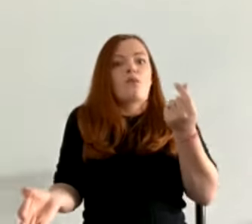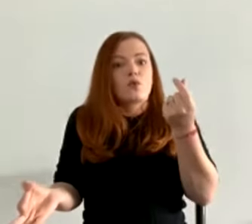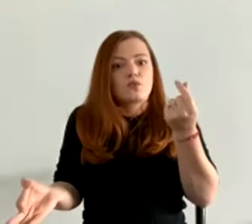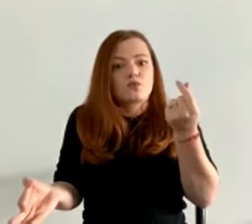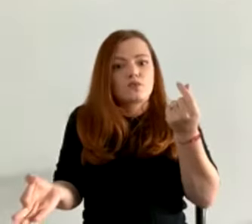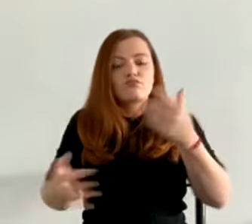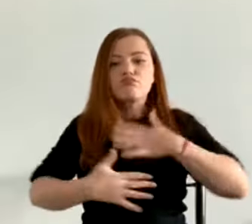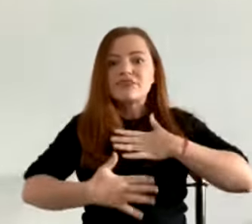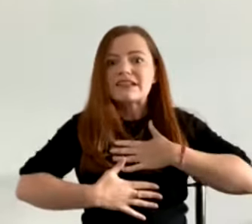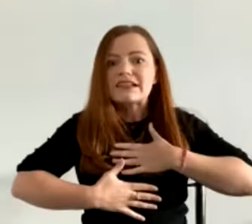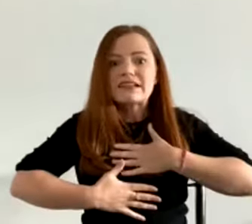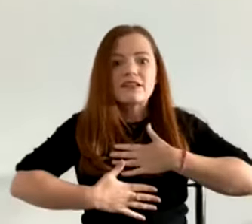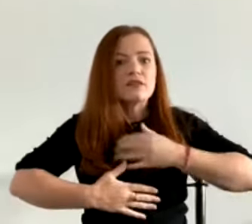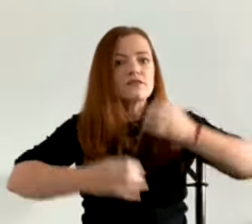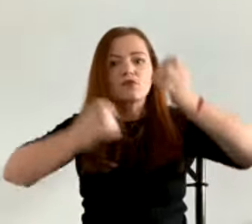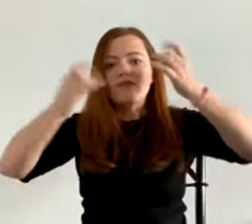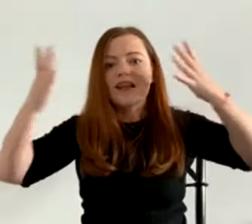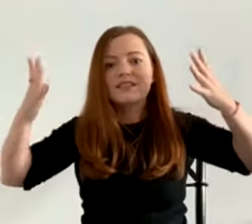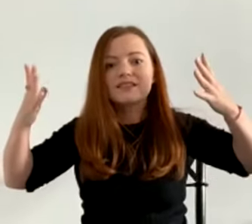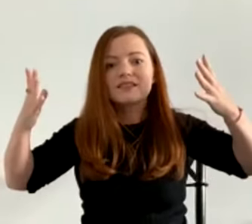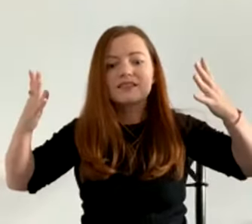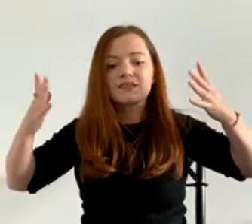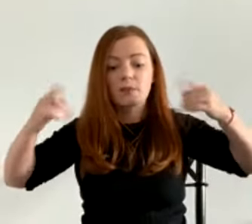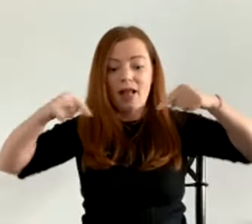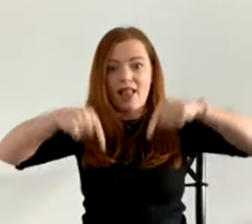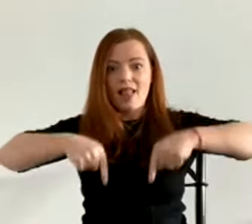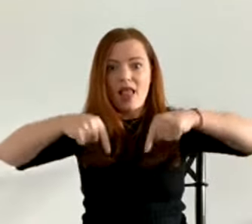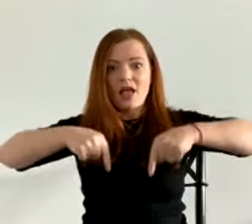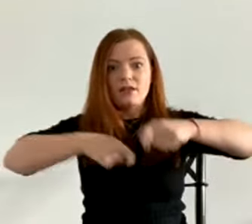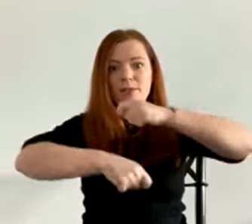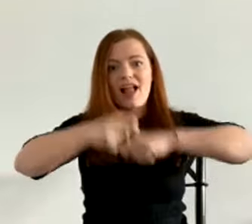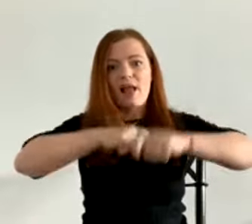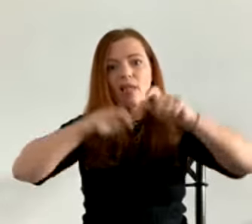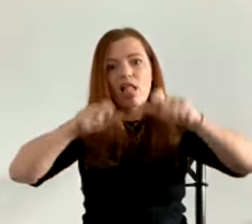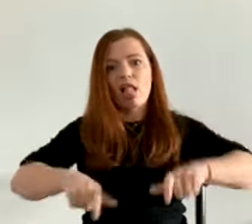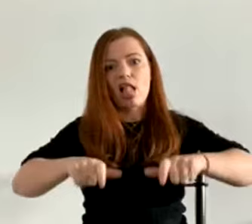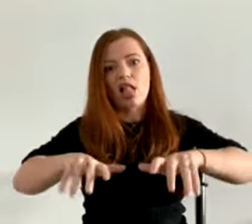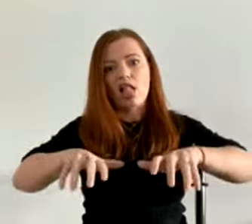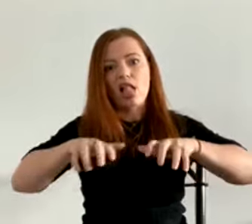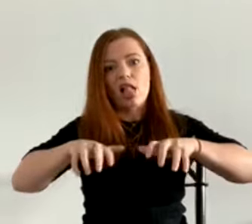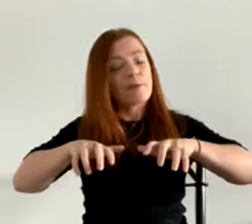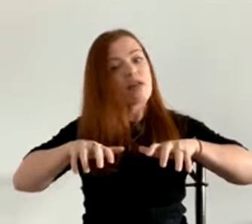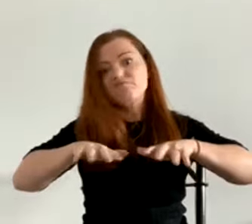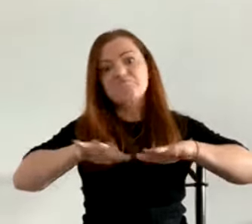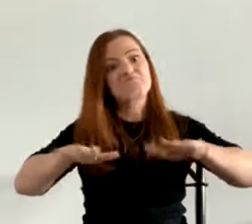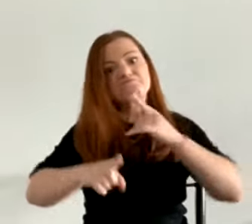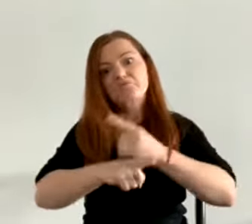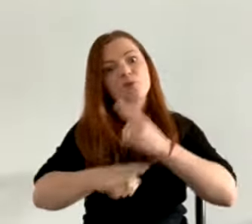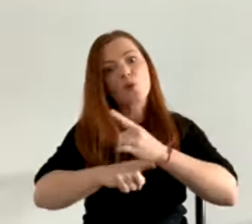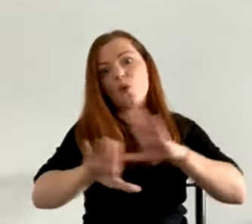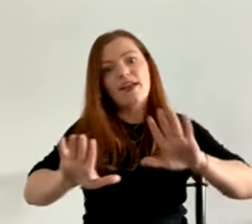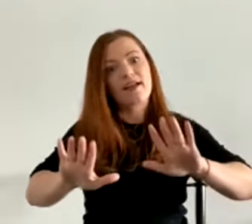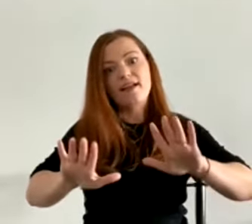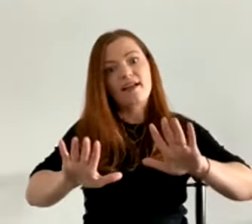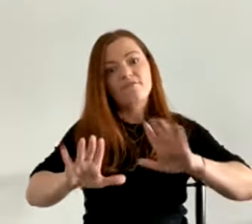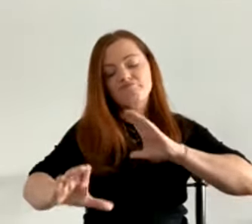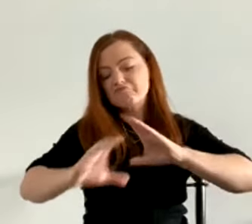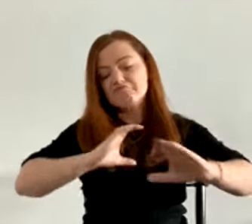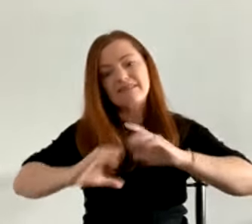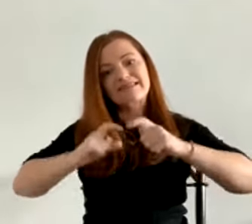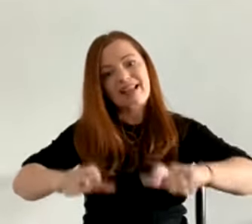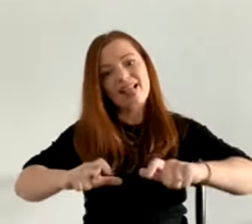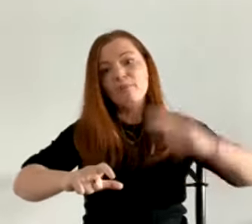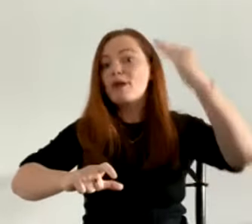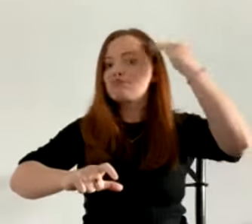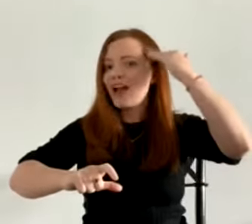legs became still, but they didn't stop talking. My brain stopped listening. There is a voice still there below